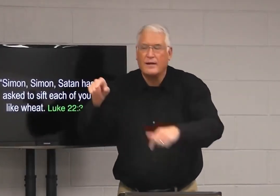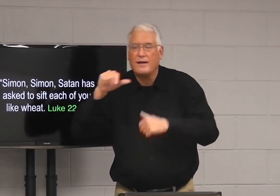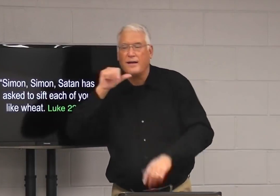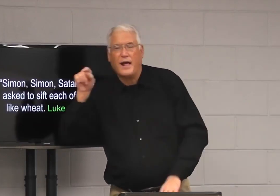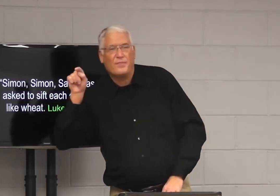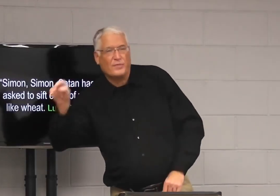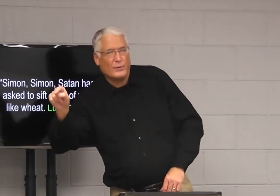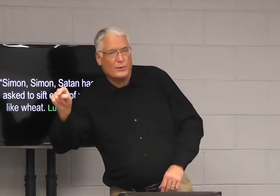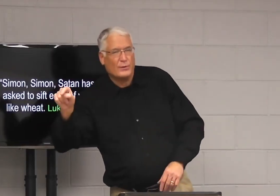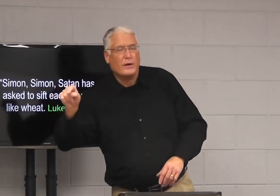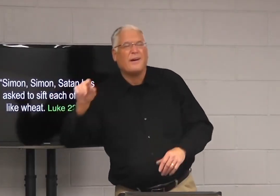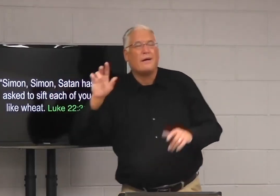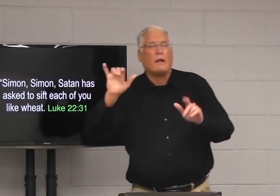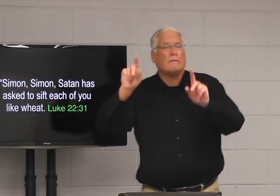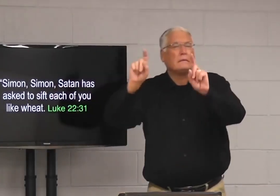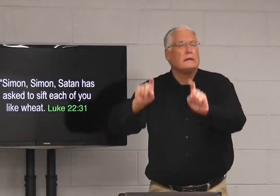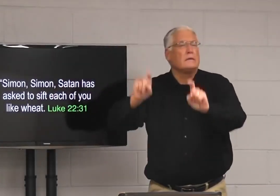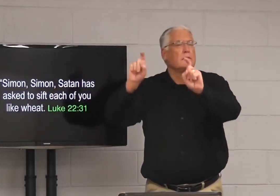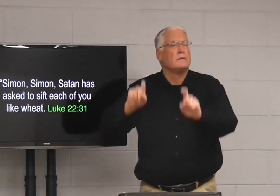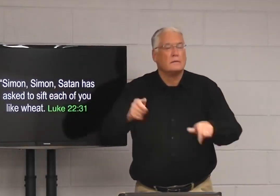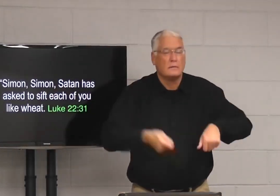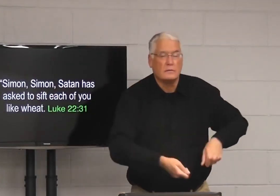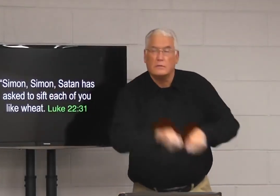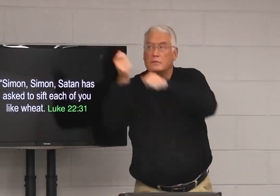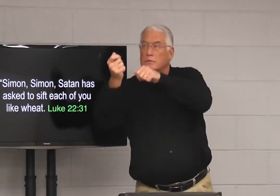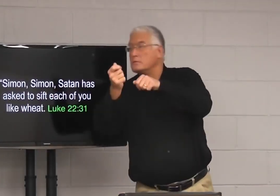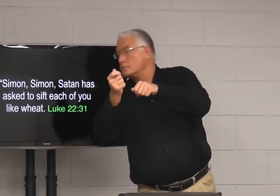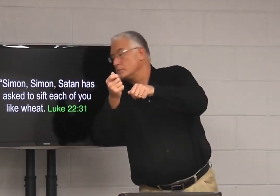is there, but it's not in that. It's a test.